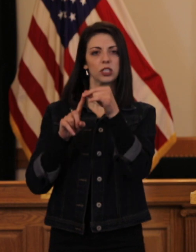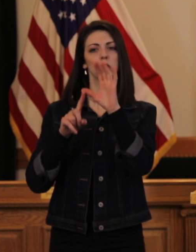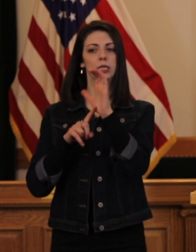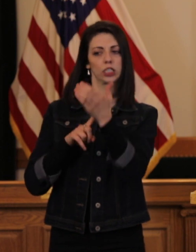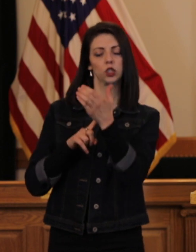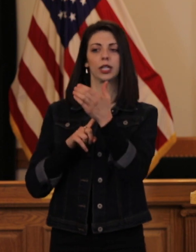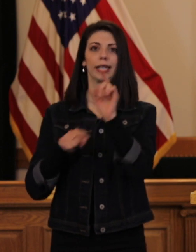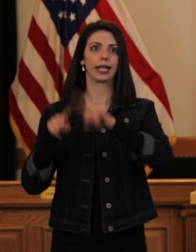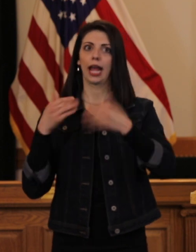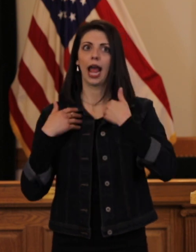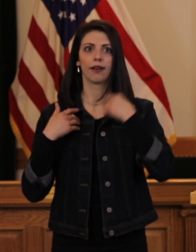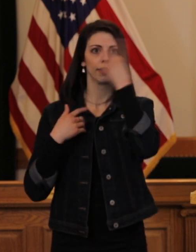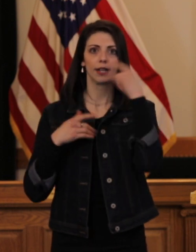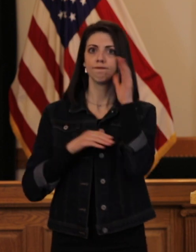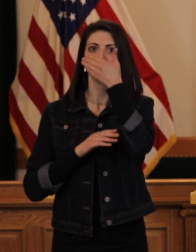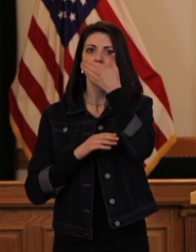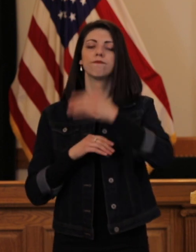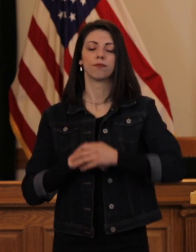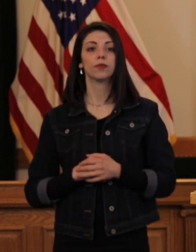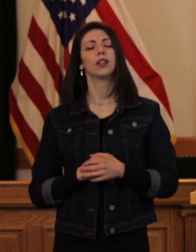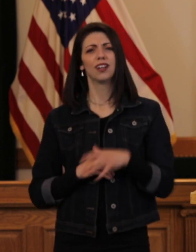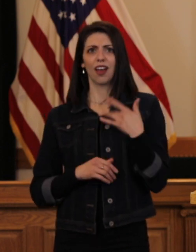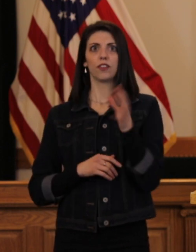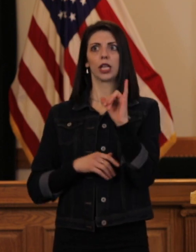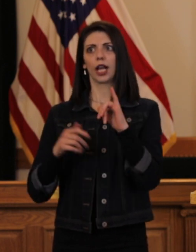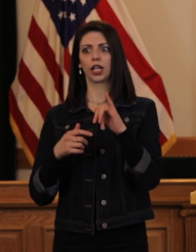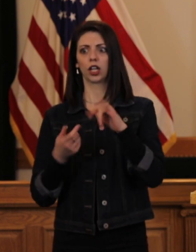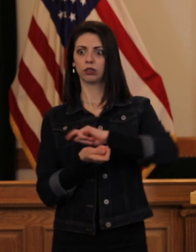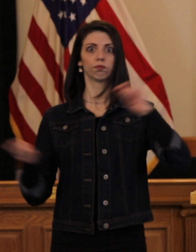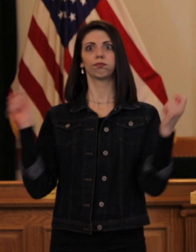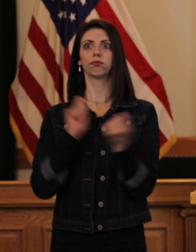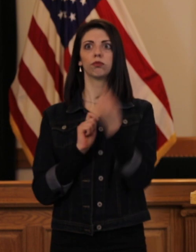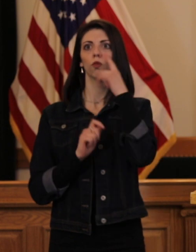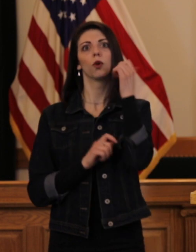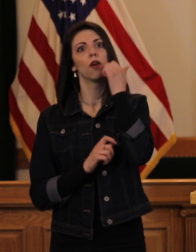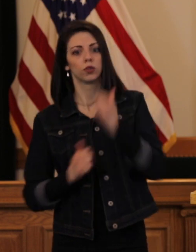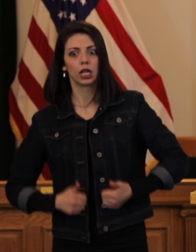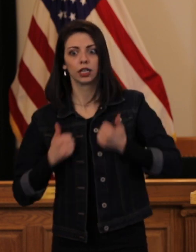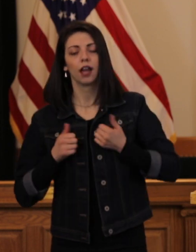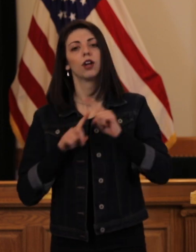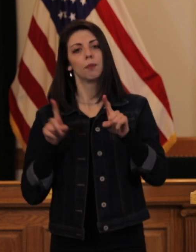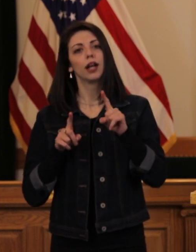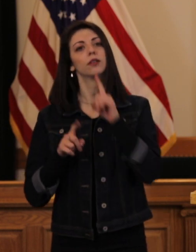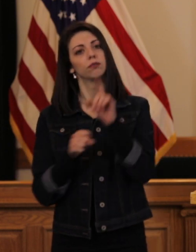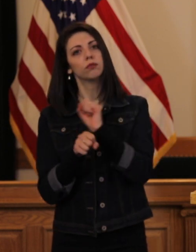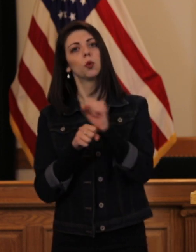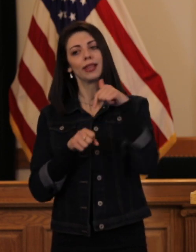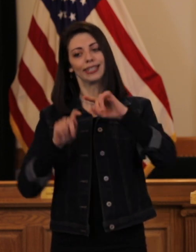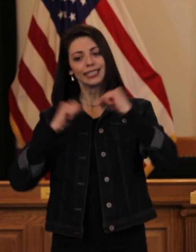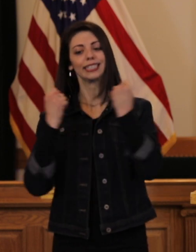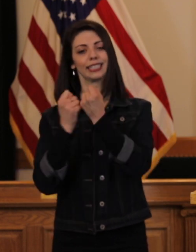This seems like another big adjustment to our daily lives. Our COVID-19 response activities are truly a team effort, and I have invited Renee